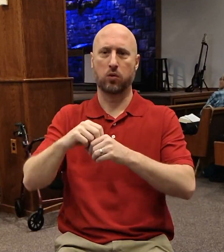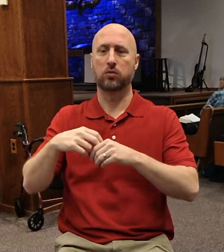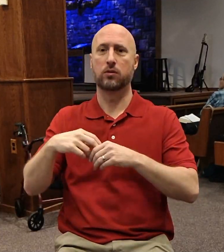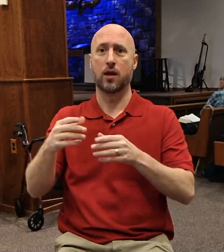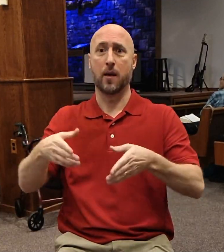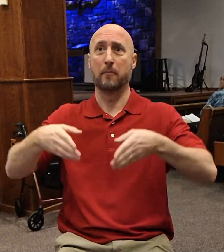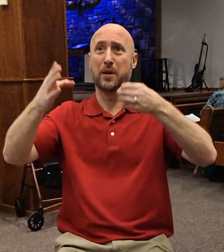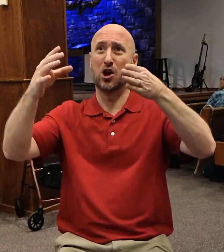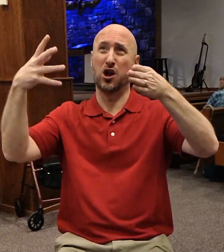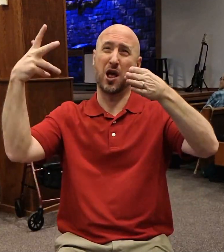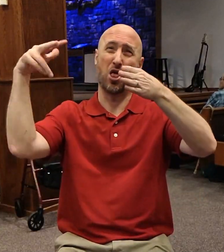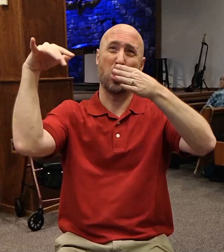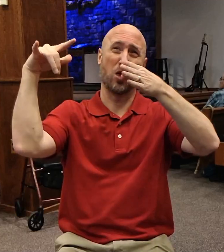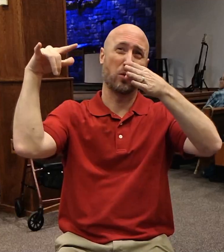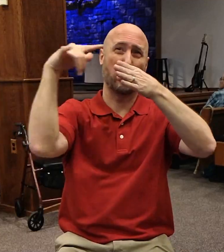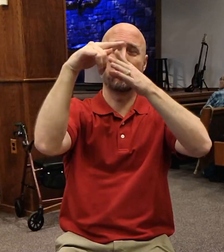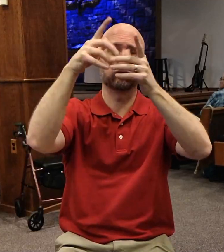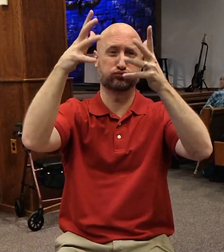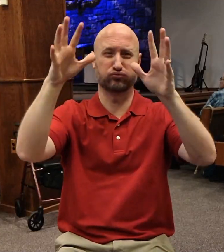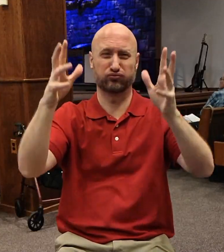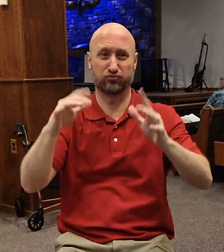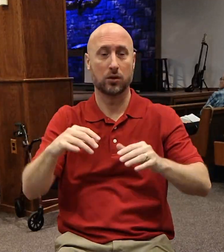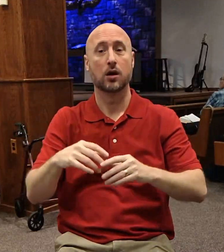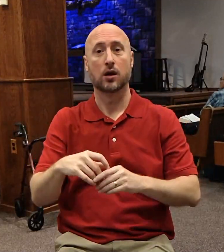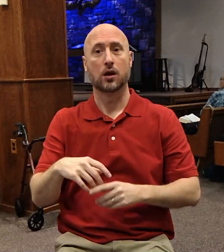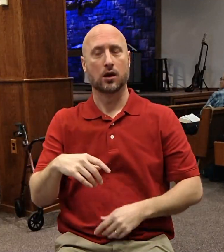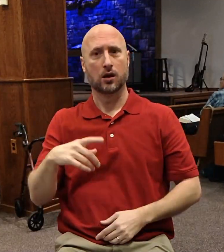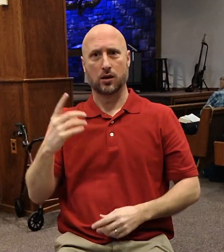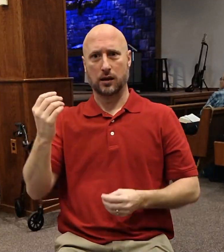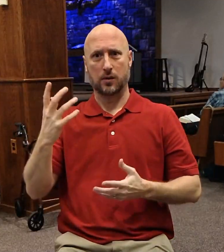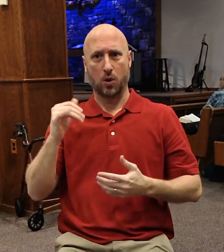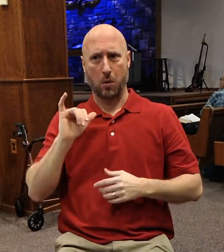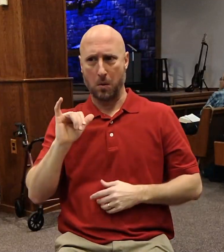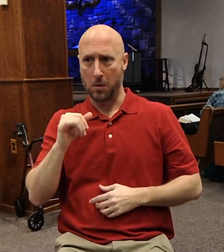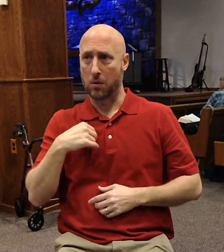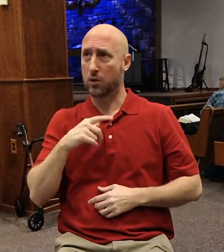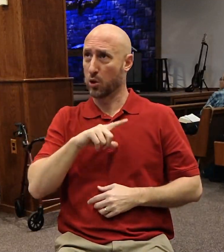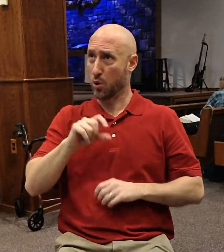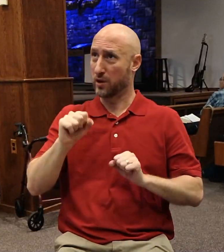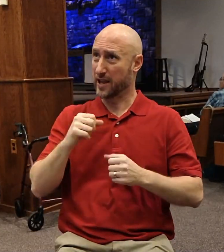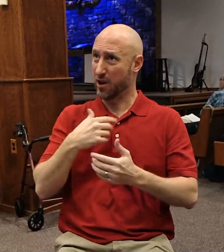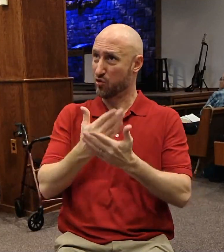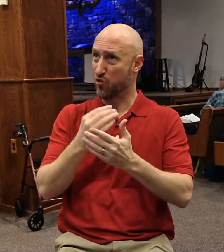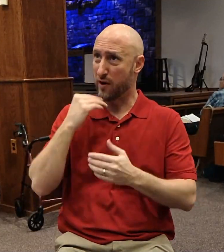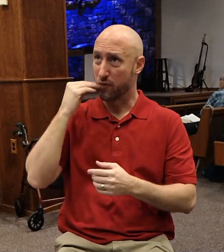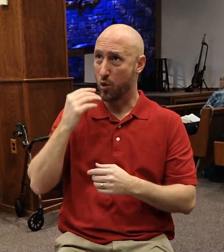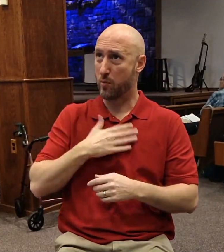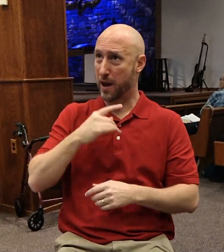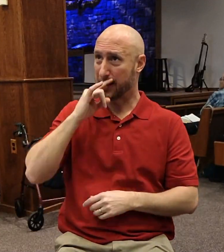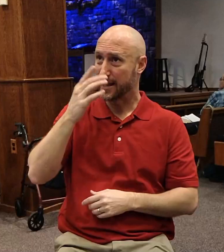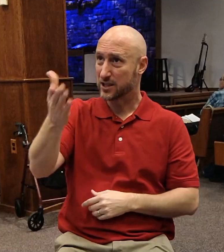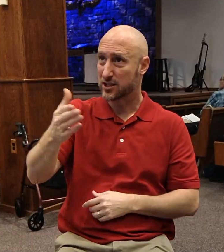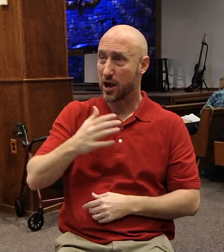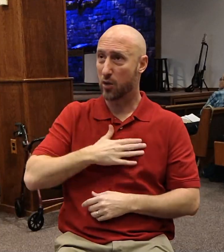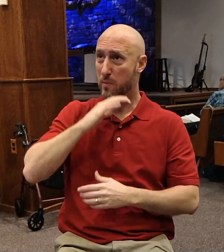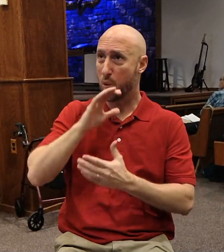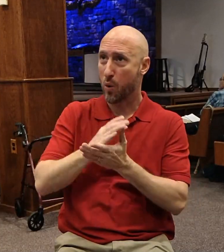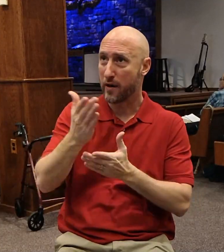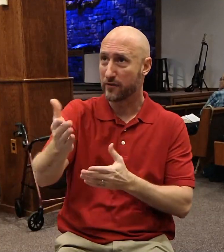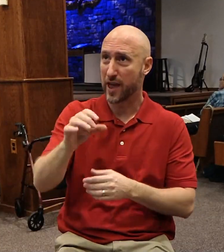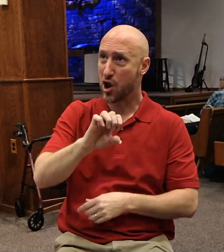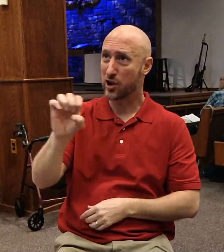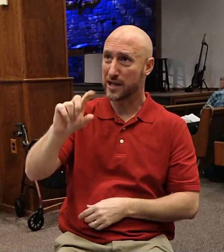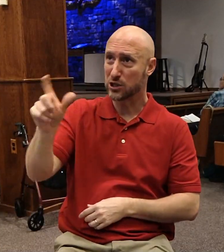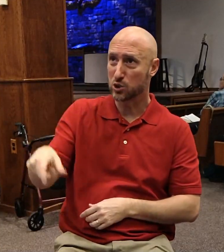thinking, Lord, can I get home? Is this going to precipitate in the World War III? My kids, my wife, you know, and you feel